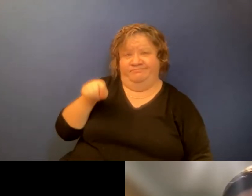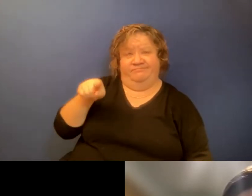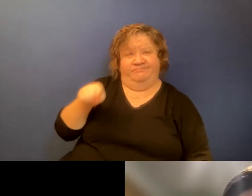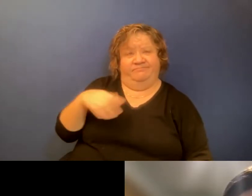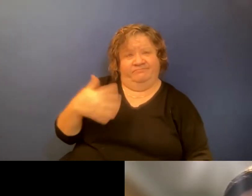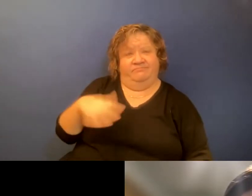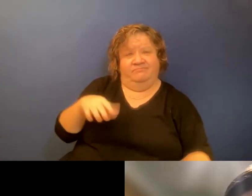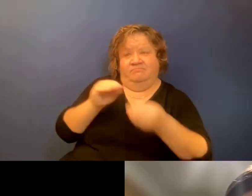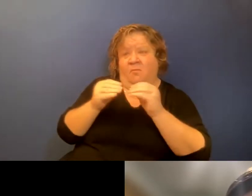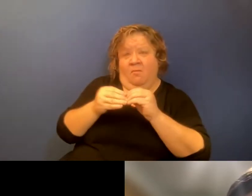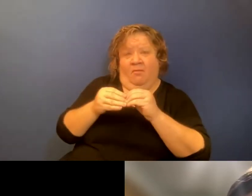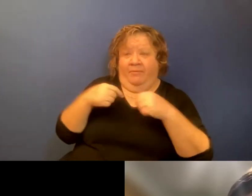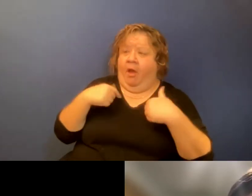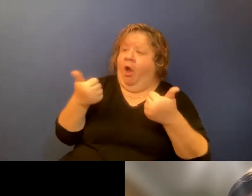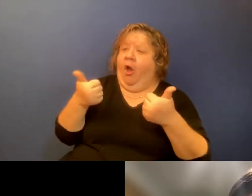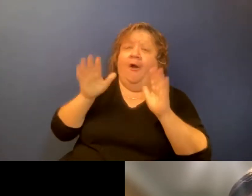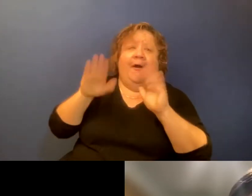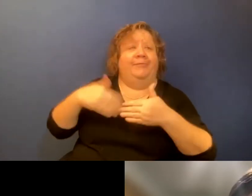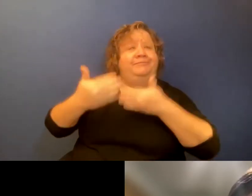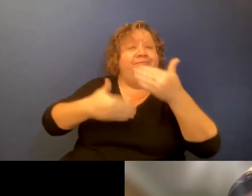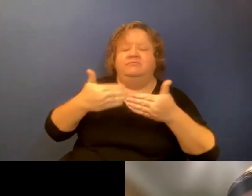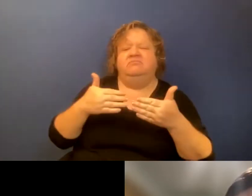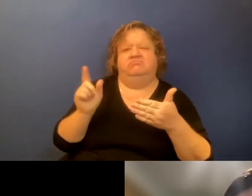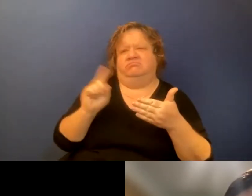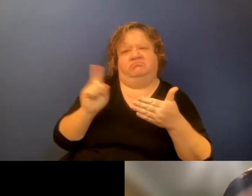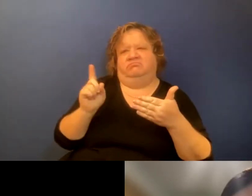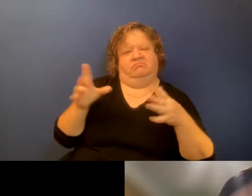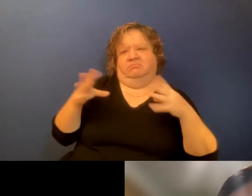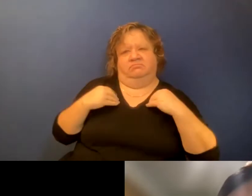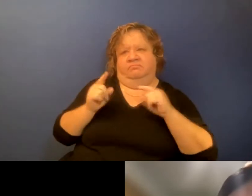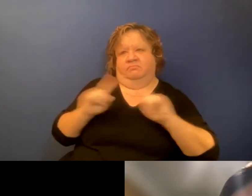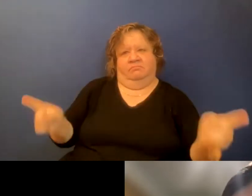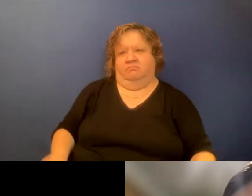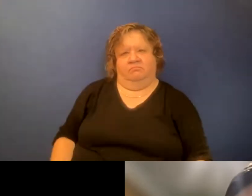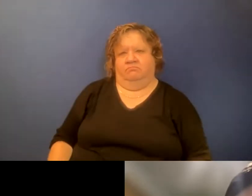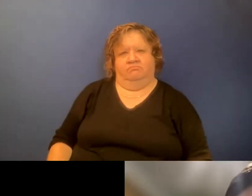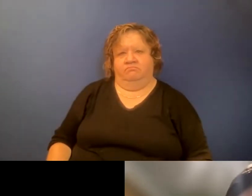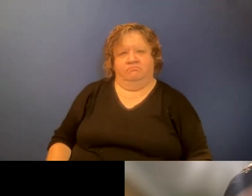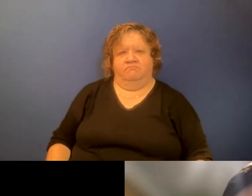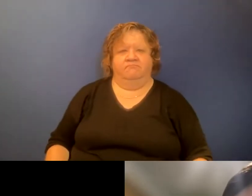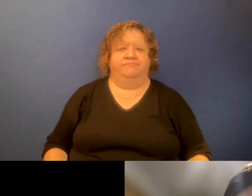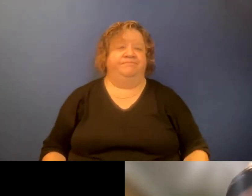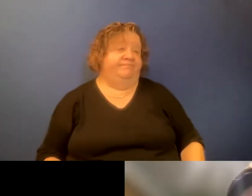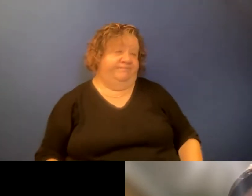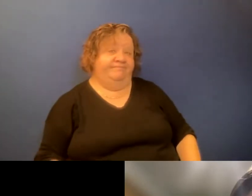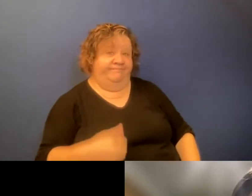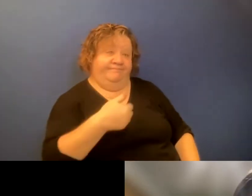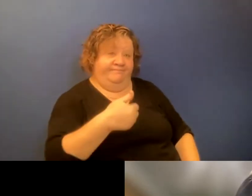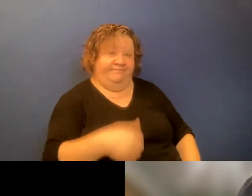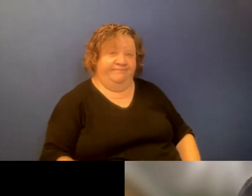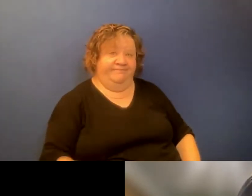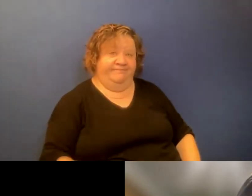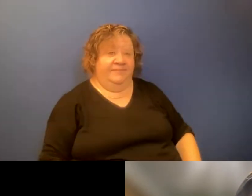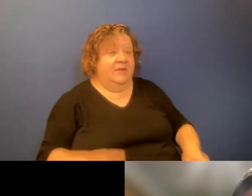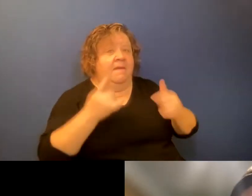Yeah, it is. And I think all of our organizations work in disability and organizations of persons with disability. We do a lot of